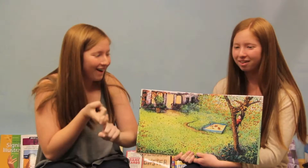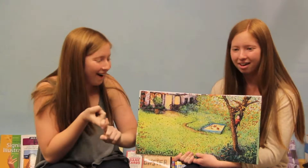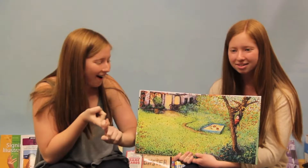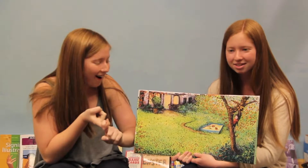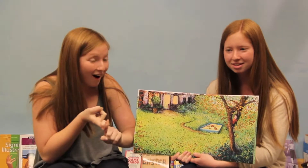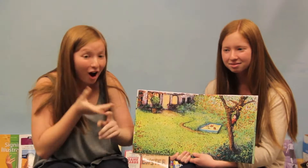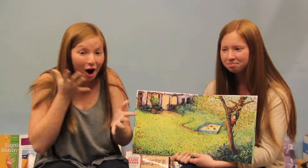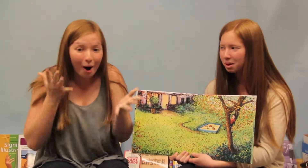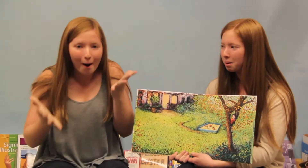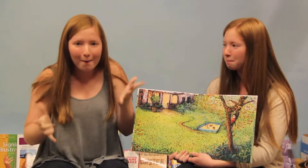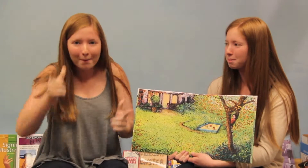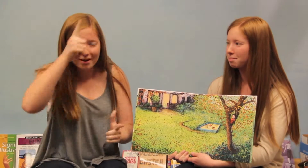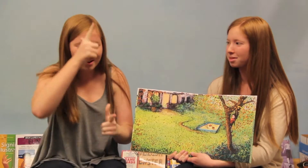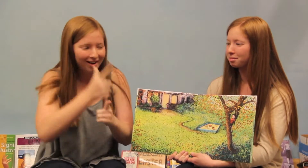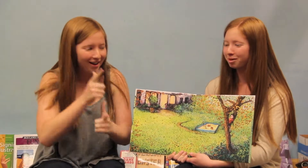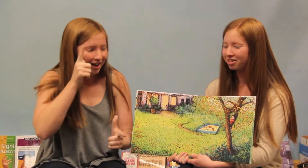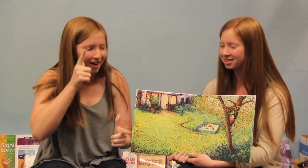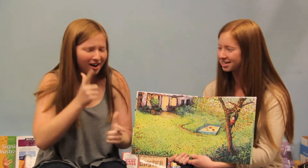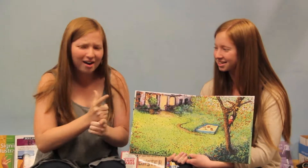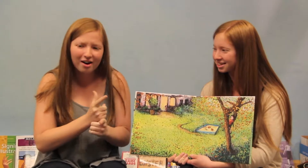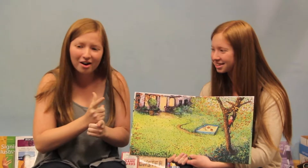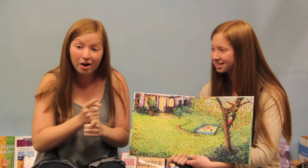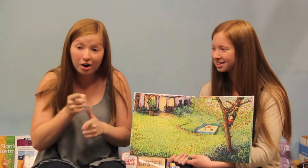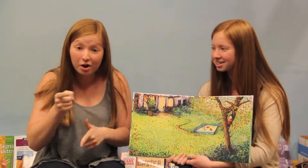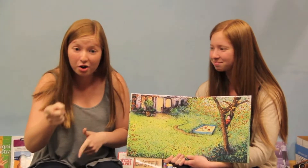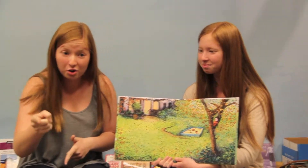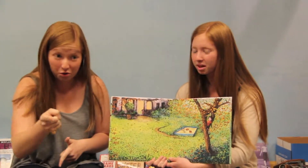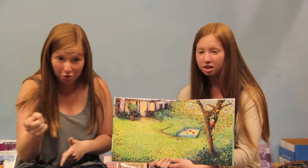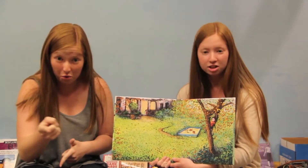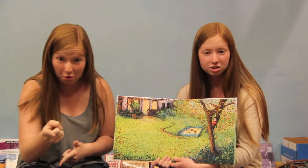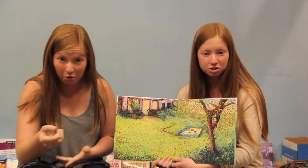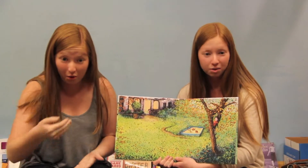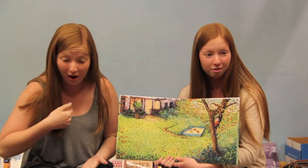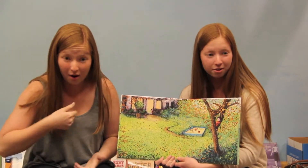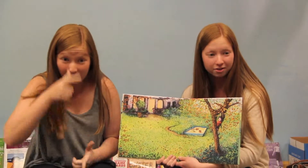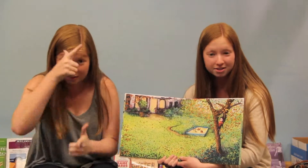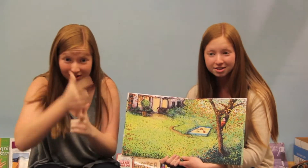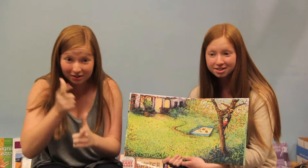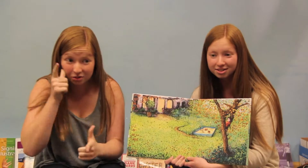friends maybe they're brothers and sisters do you have brothers and sisters